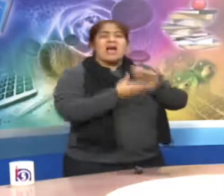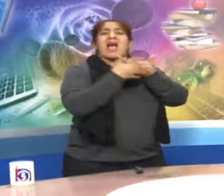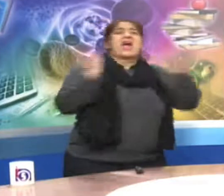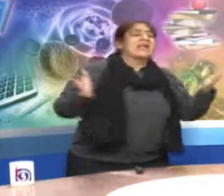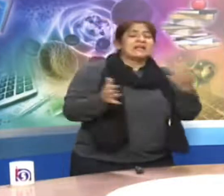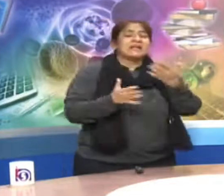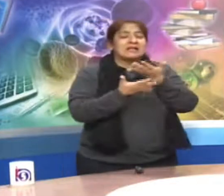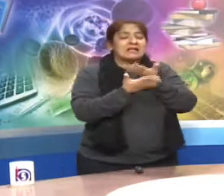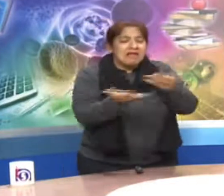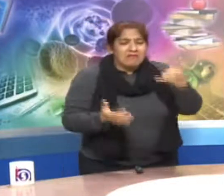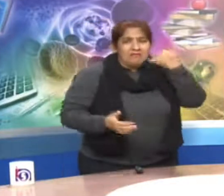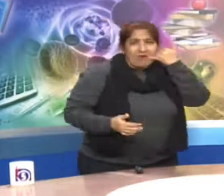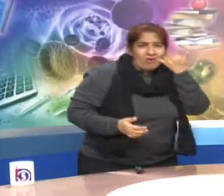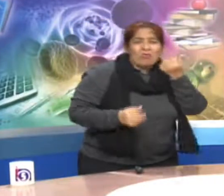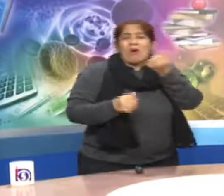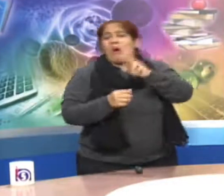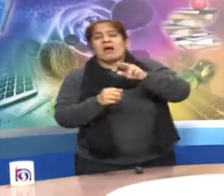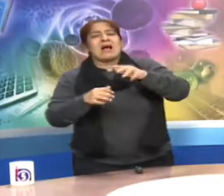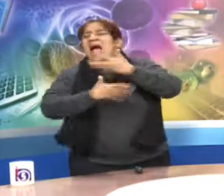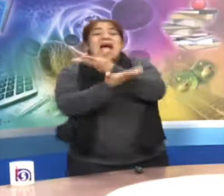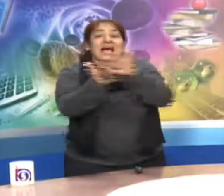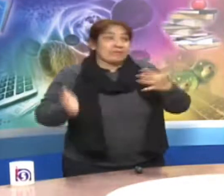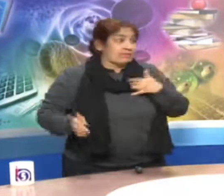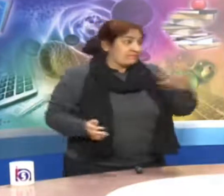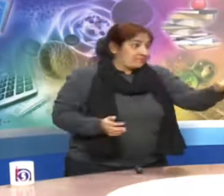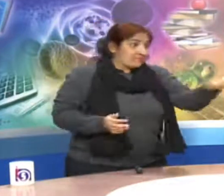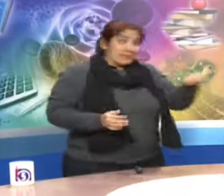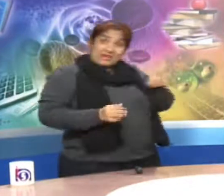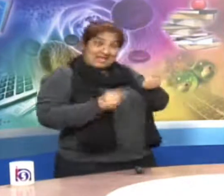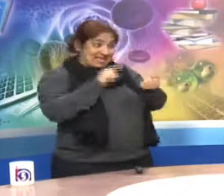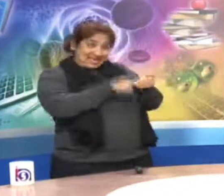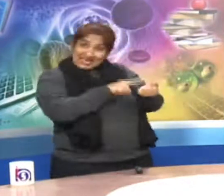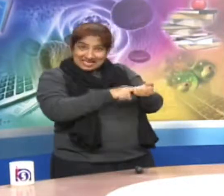is when you, for example, you buy a product or a mobile phone